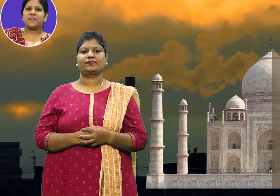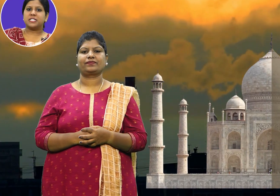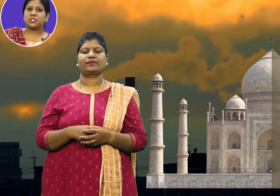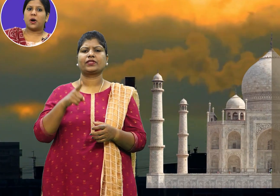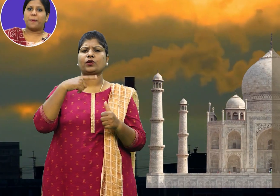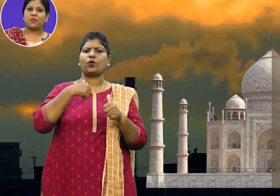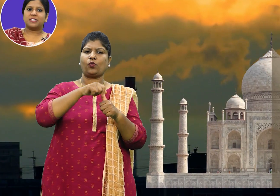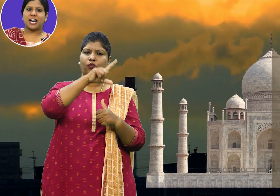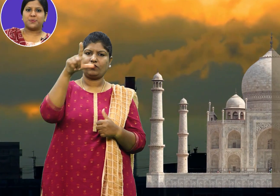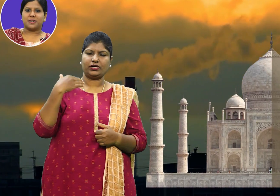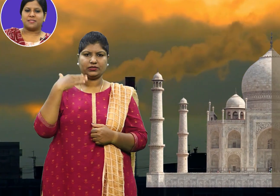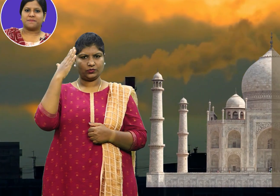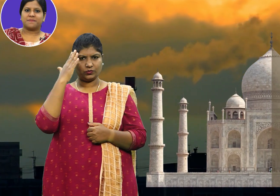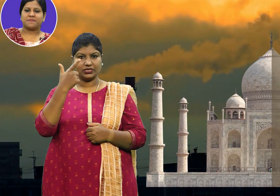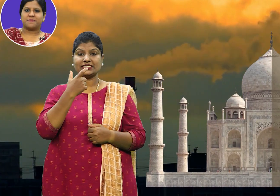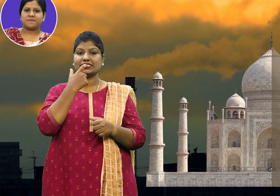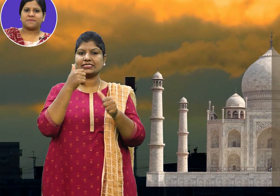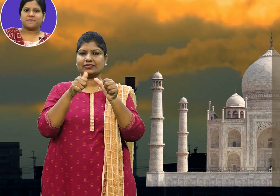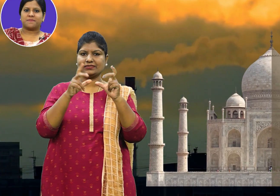All of us know about Taj Mahal.